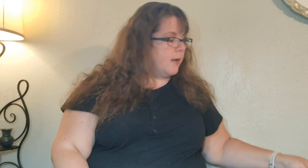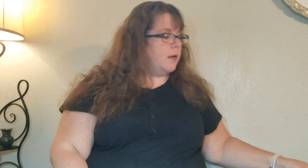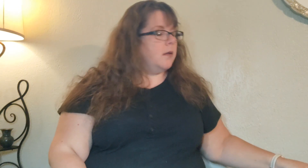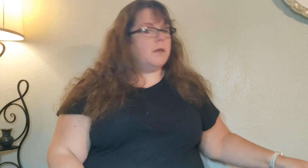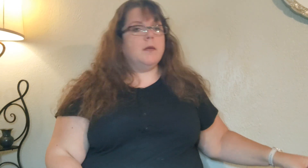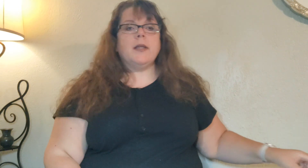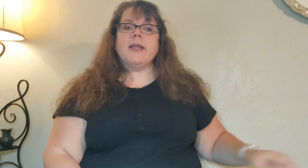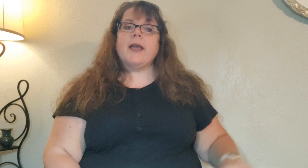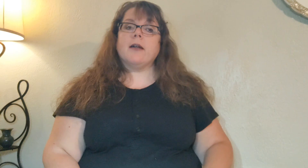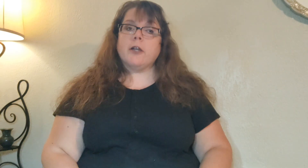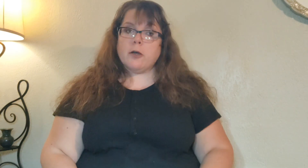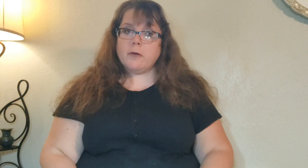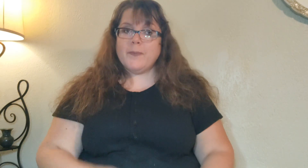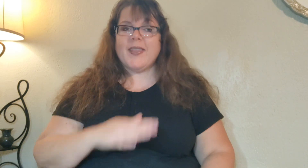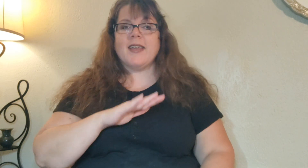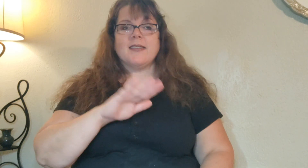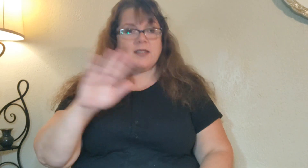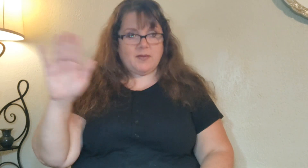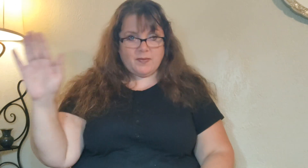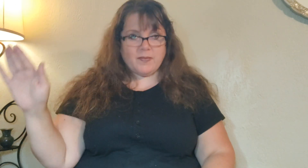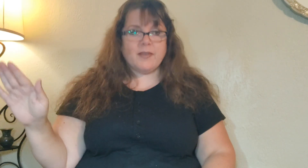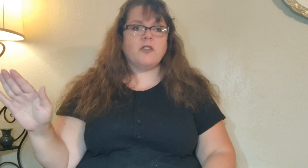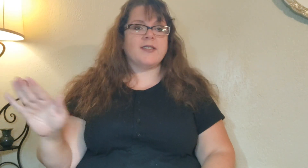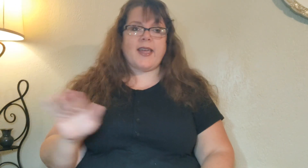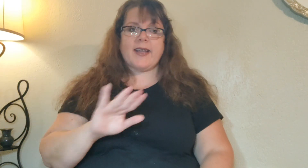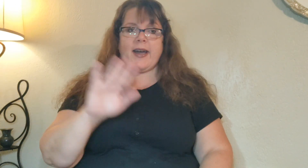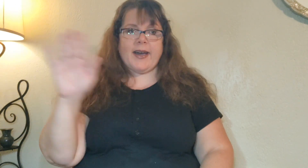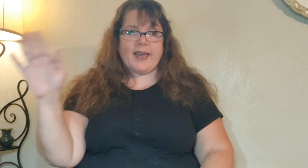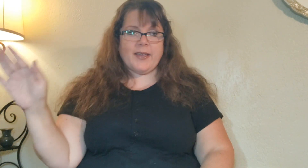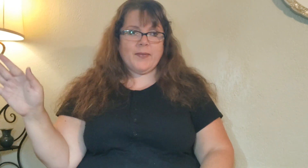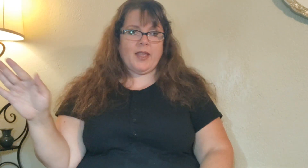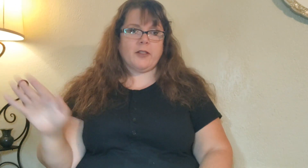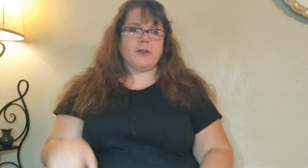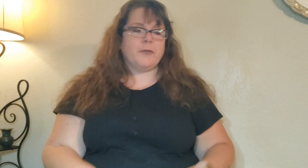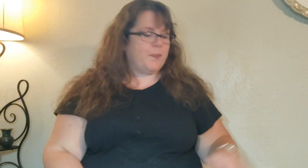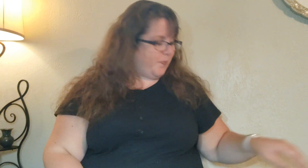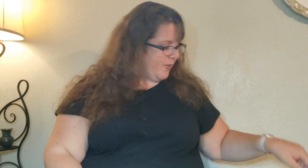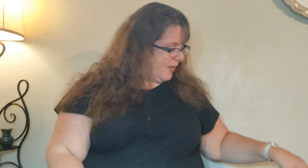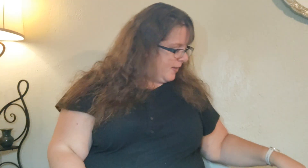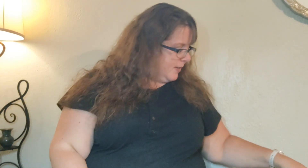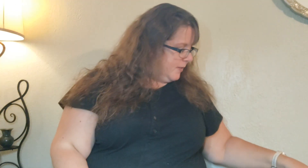And then hello is just like hi, hello.